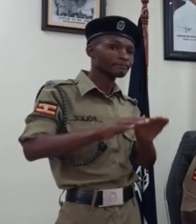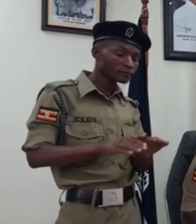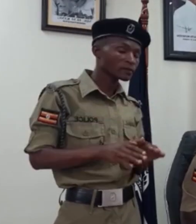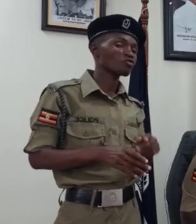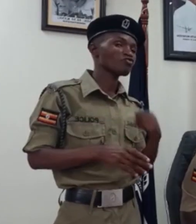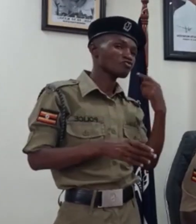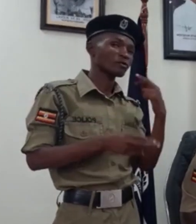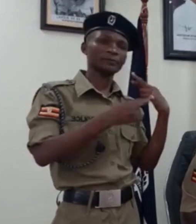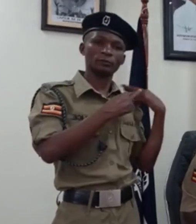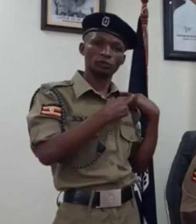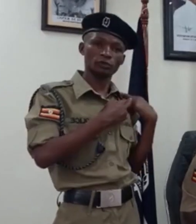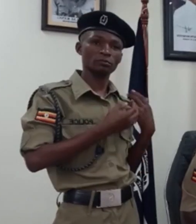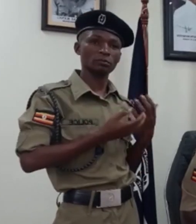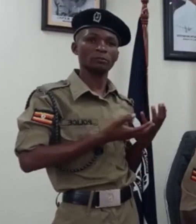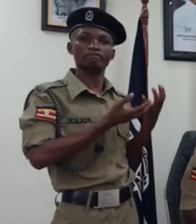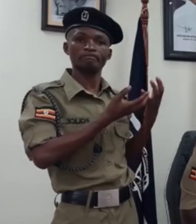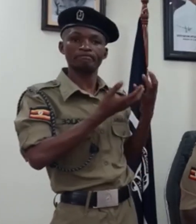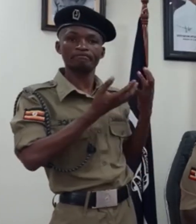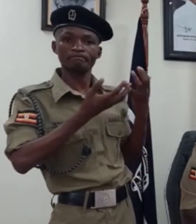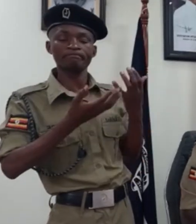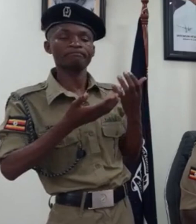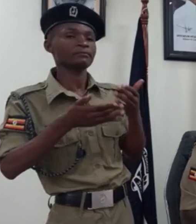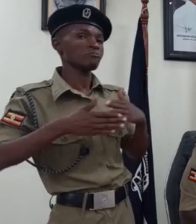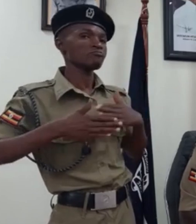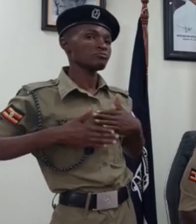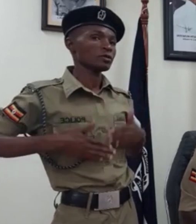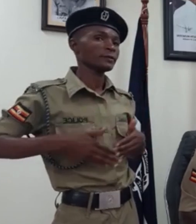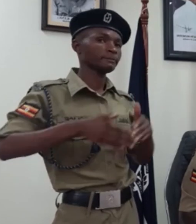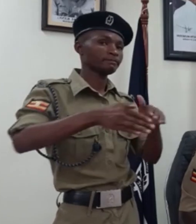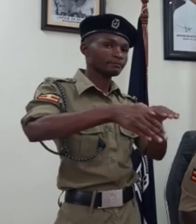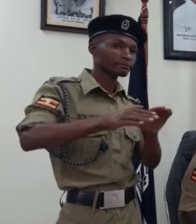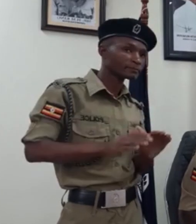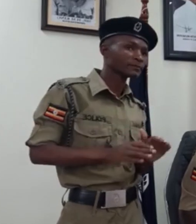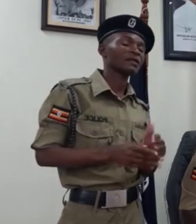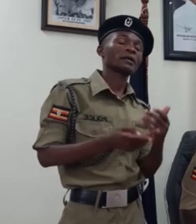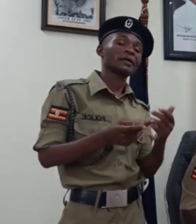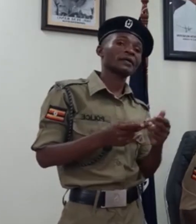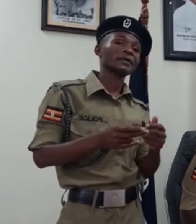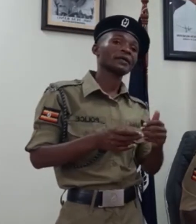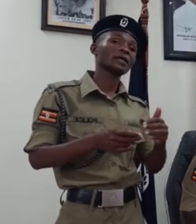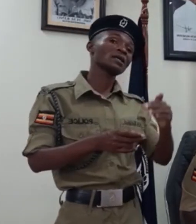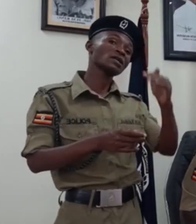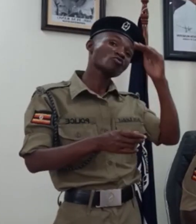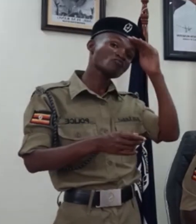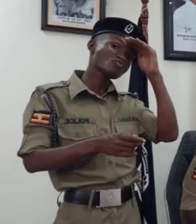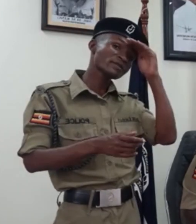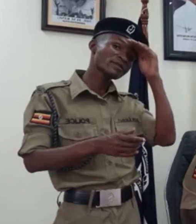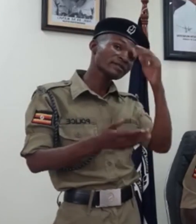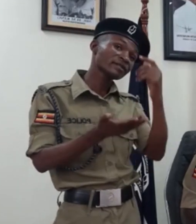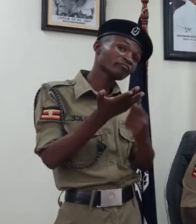General okuva mu UPDF be bagenda okusitula keesi